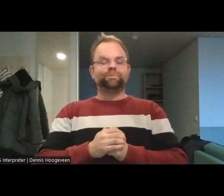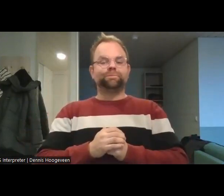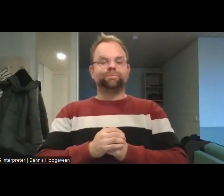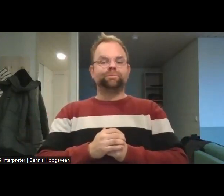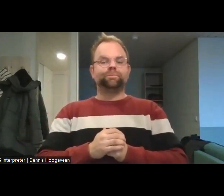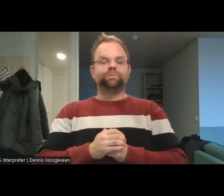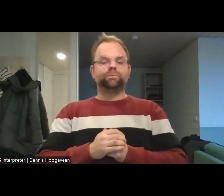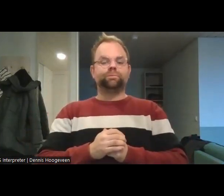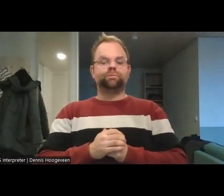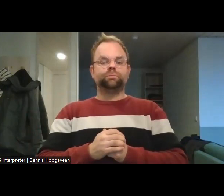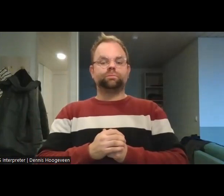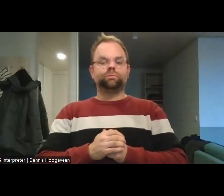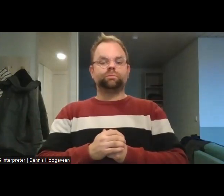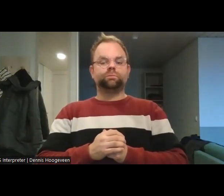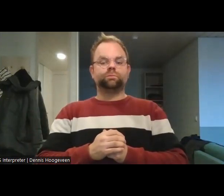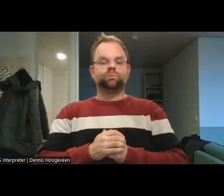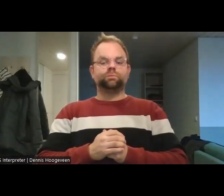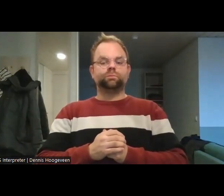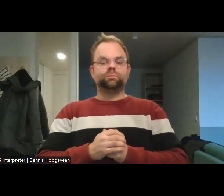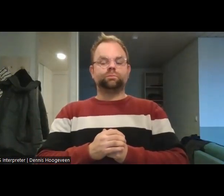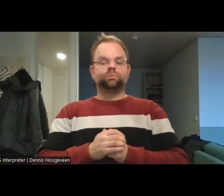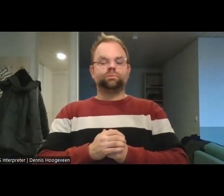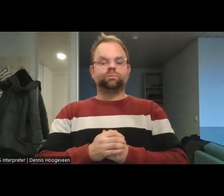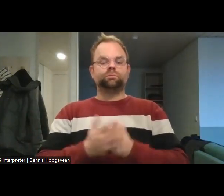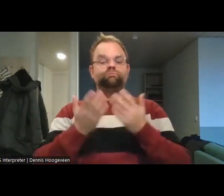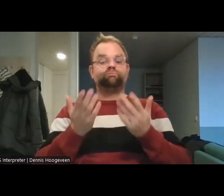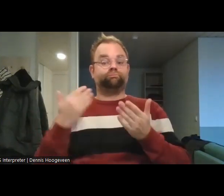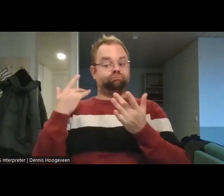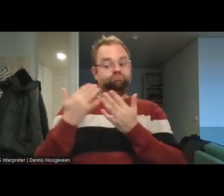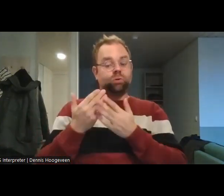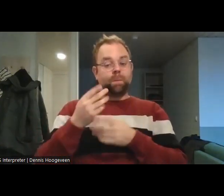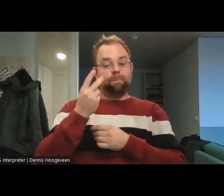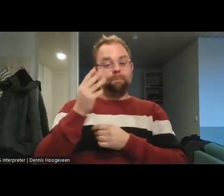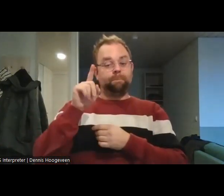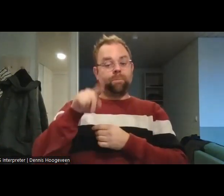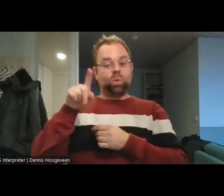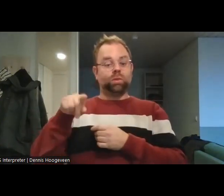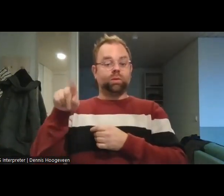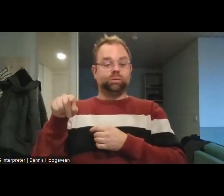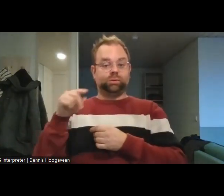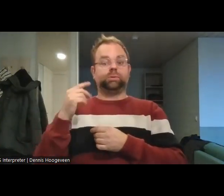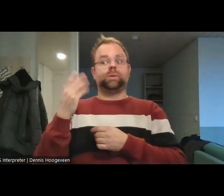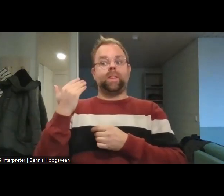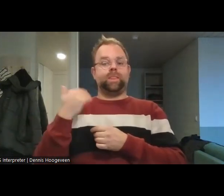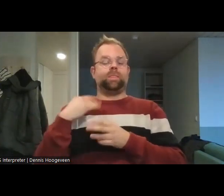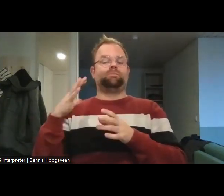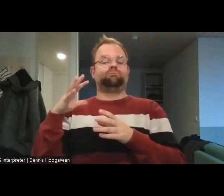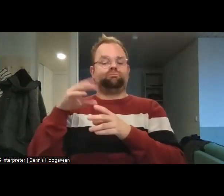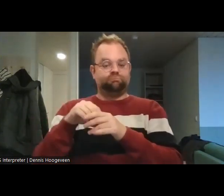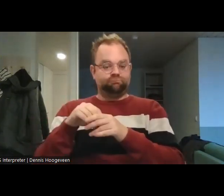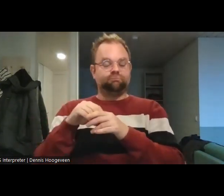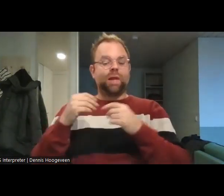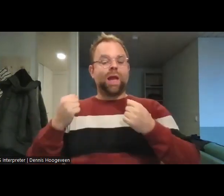activities under IDA, and it's actually a learning process to me, which is